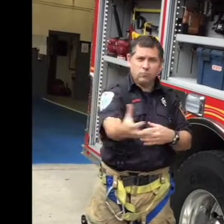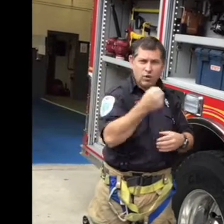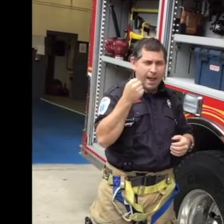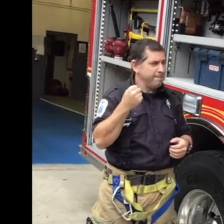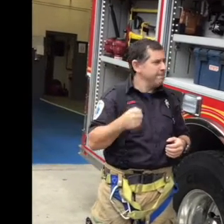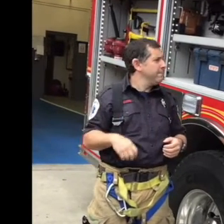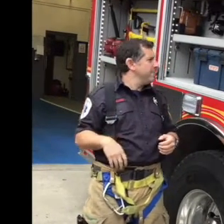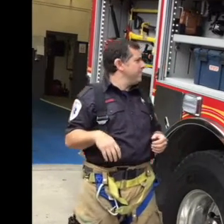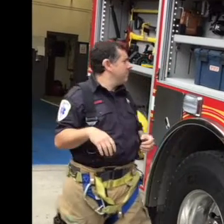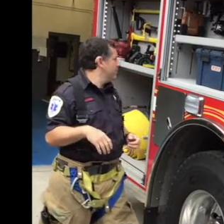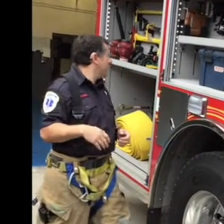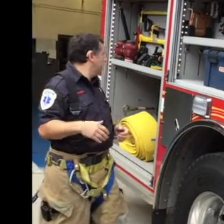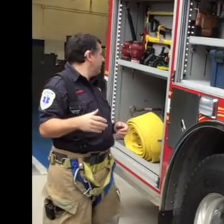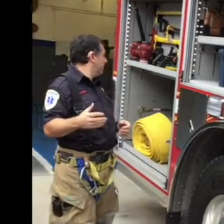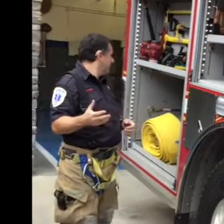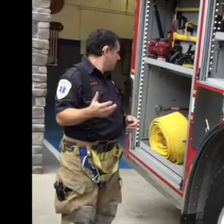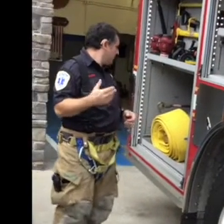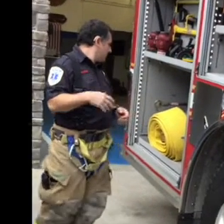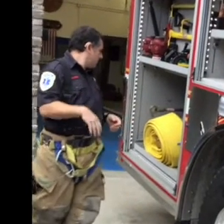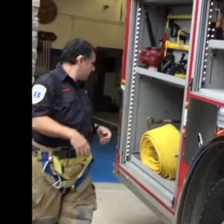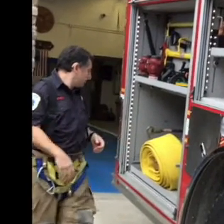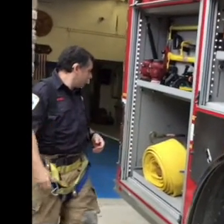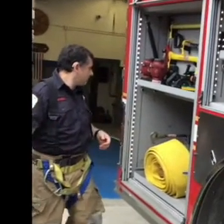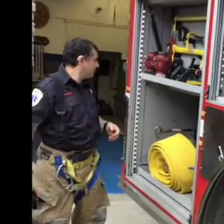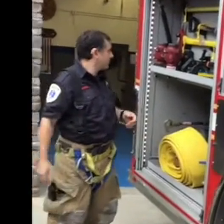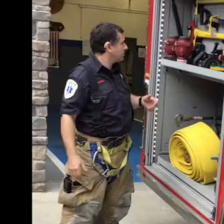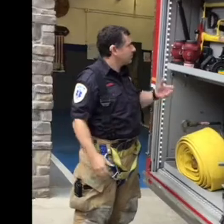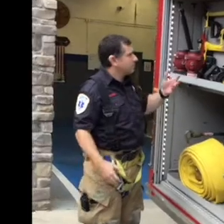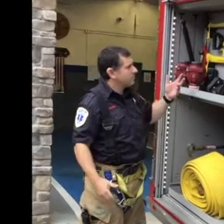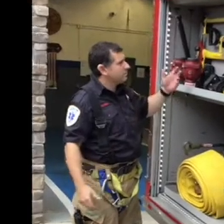to myself and swim out and grab the victim.